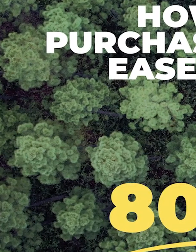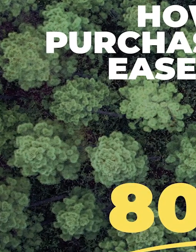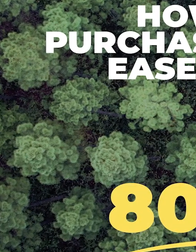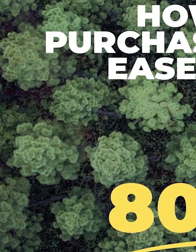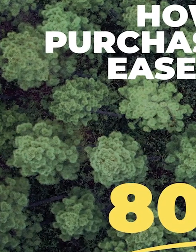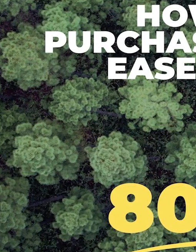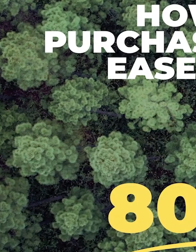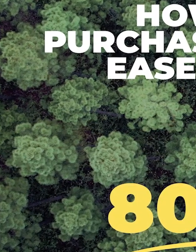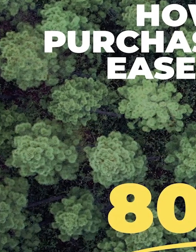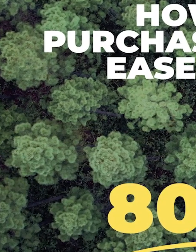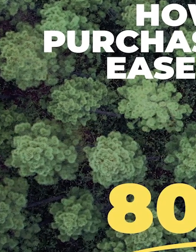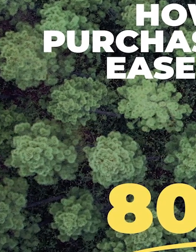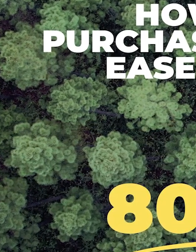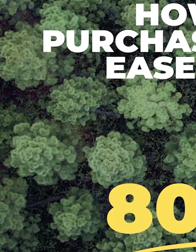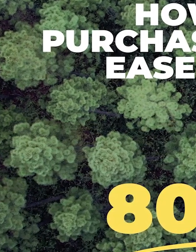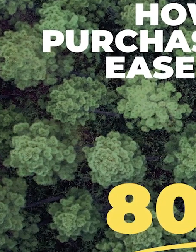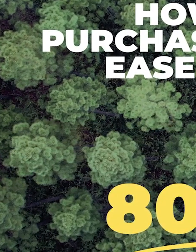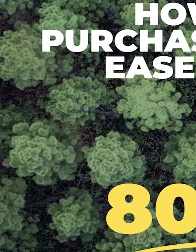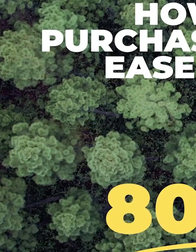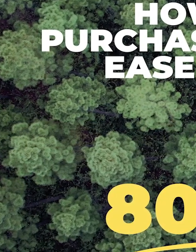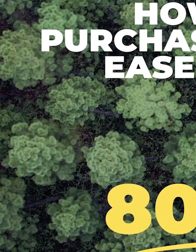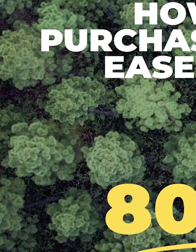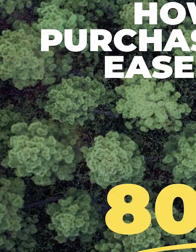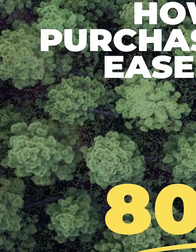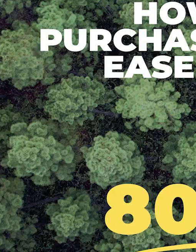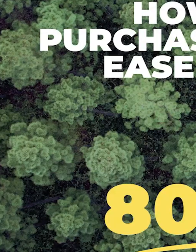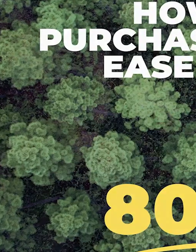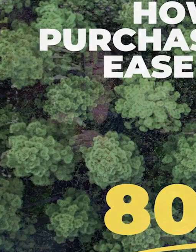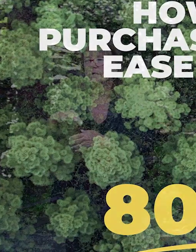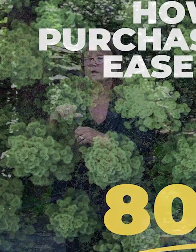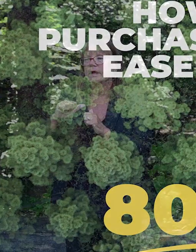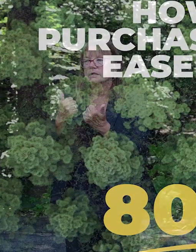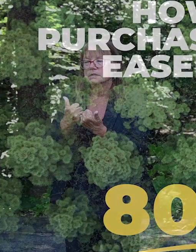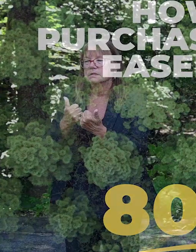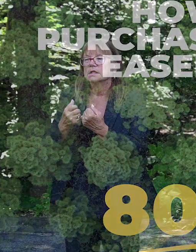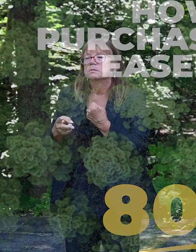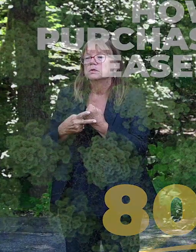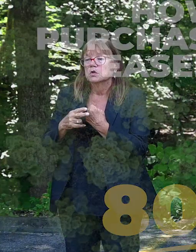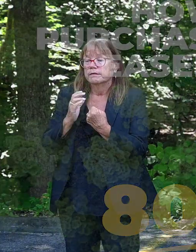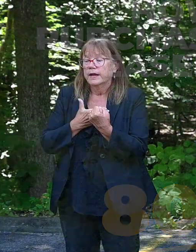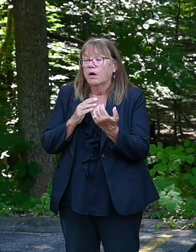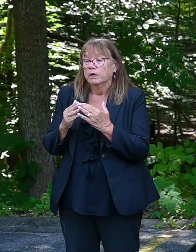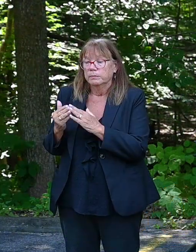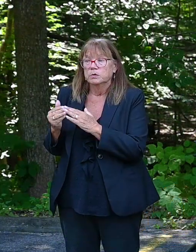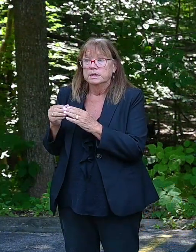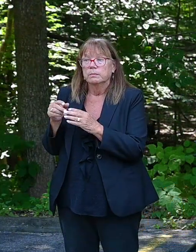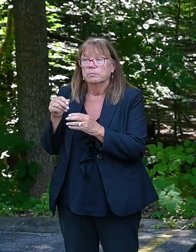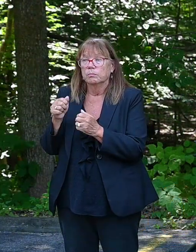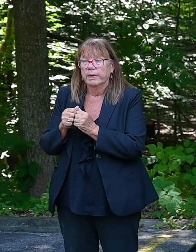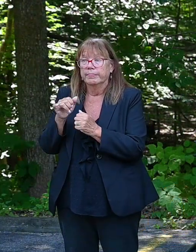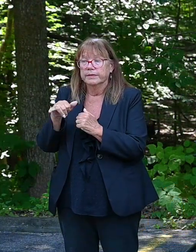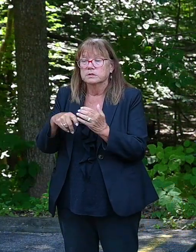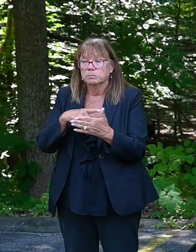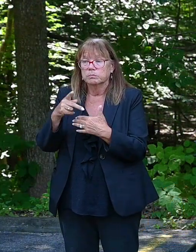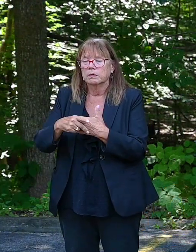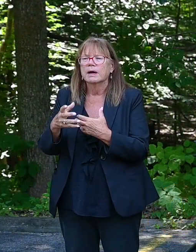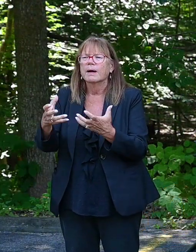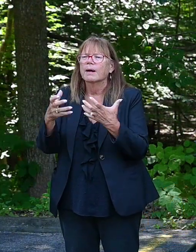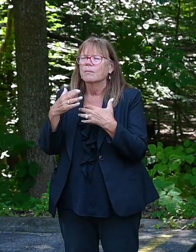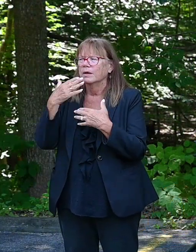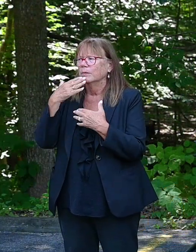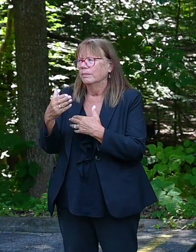in nonprofits preserving our community through this program. I want to thank Director